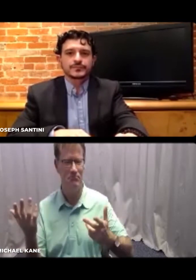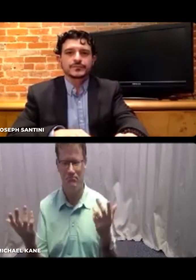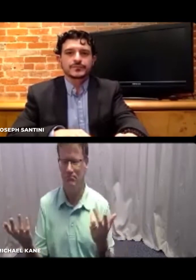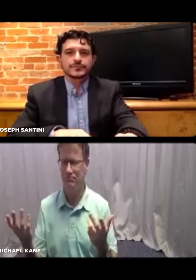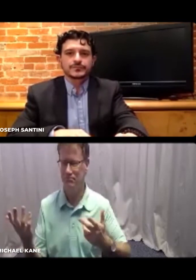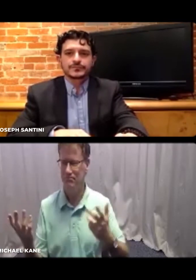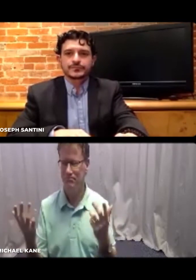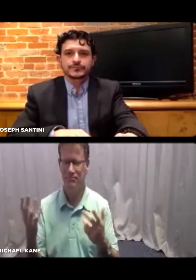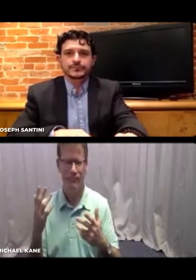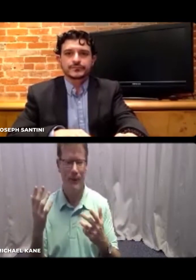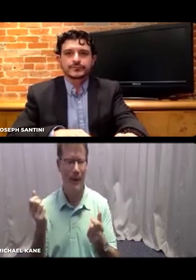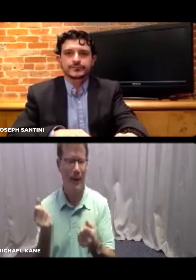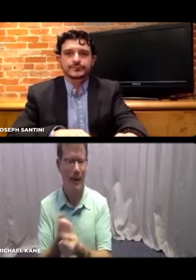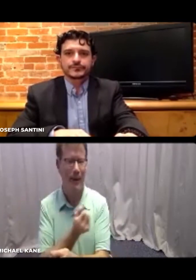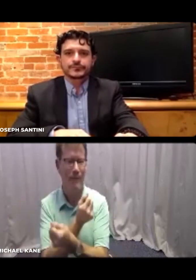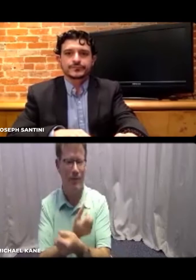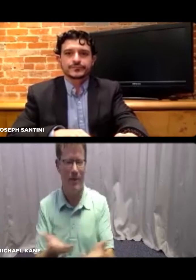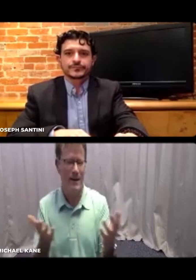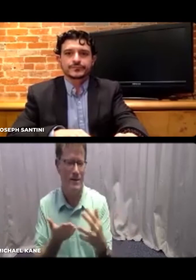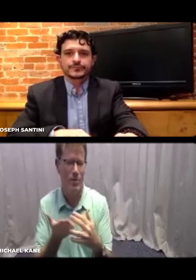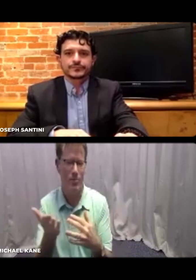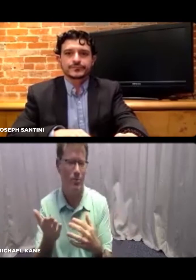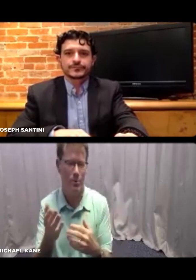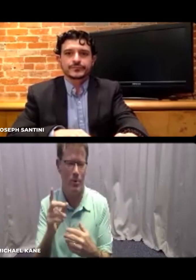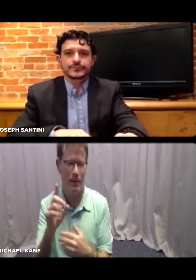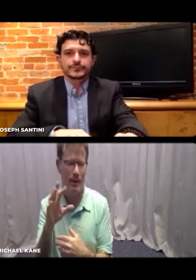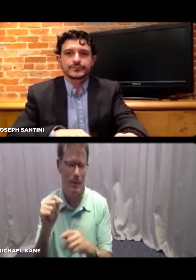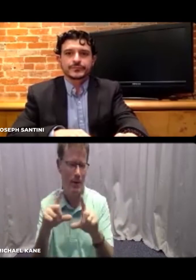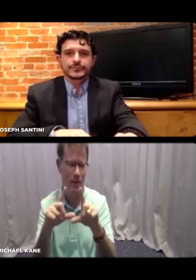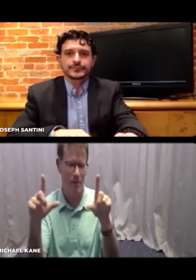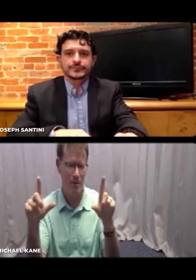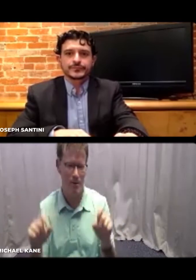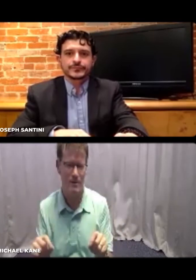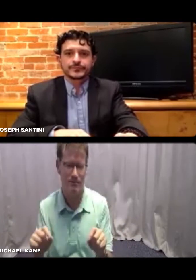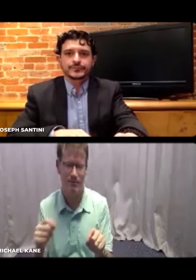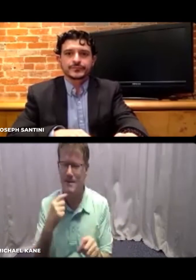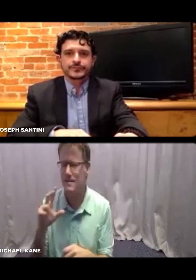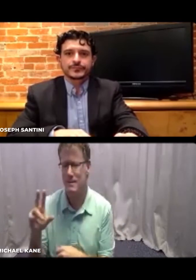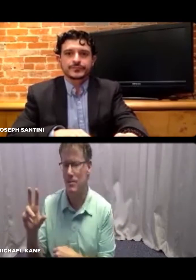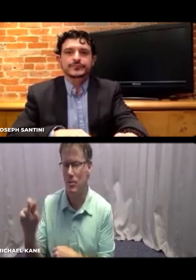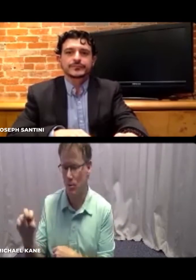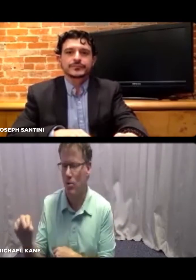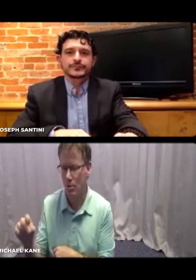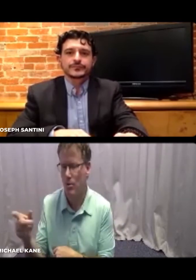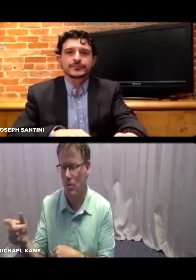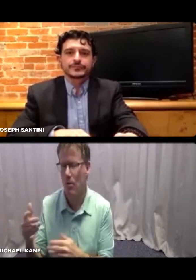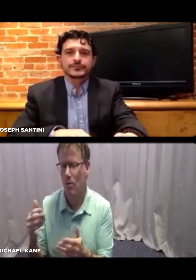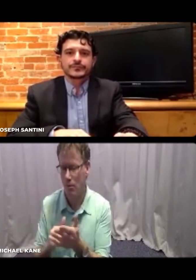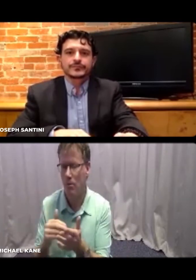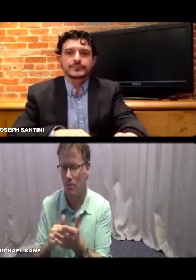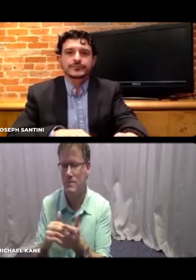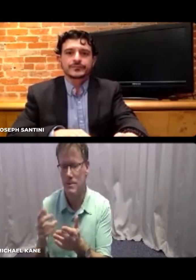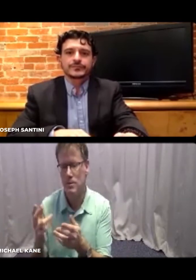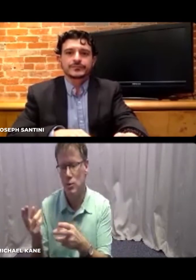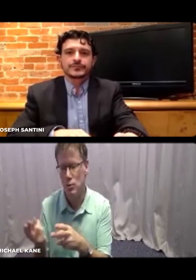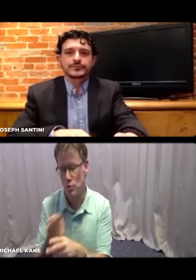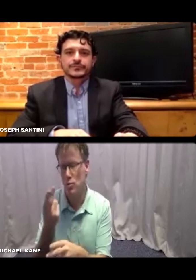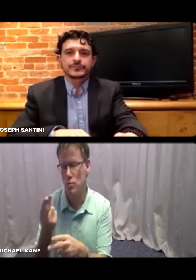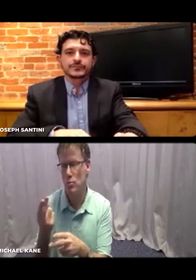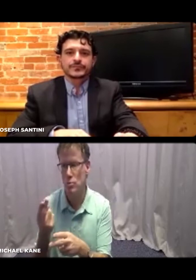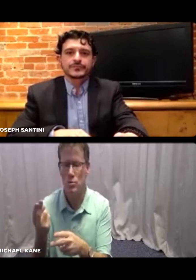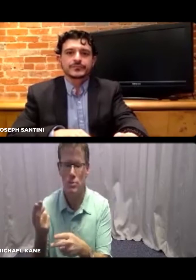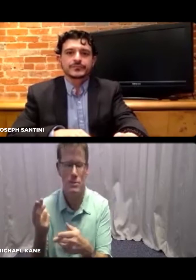She thought that everything was handled through her debit card. And I had to explain to her that no, there are times